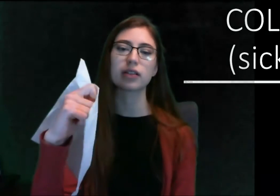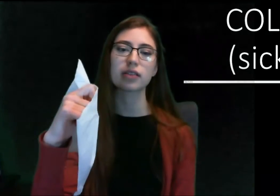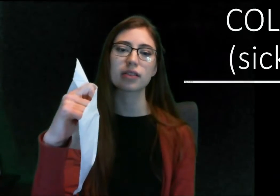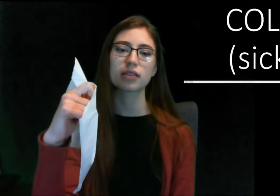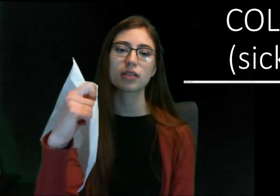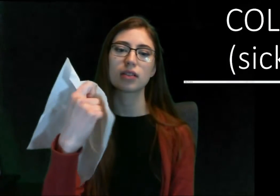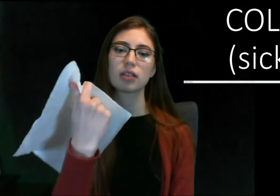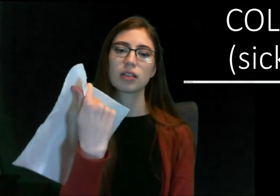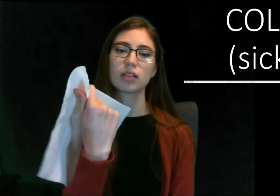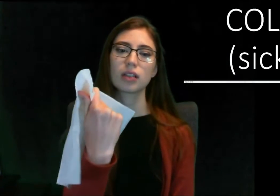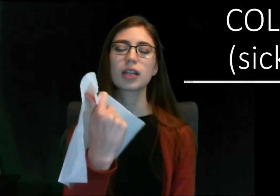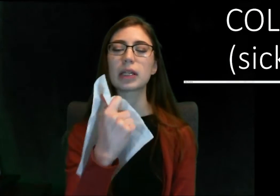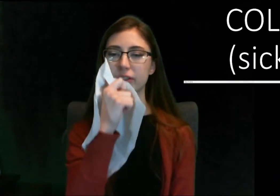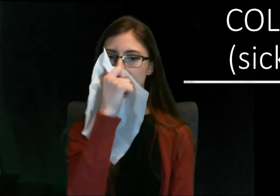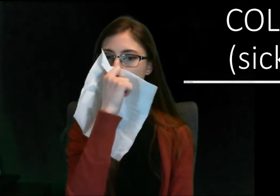fingers and kind of pinch like that.